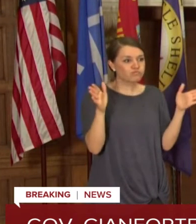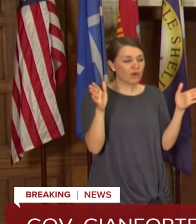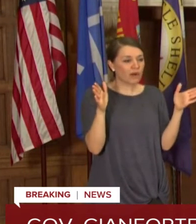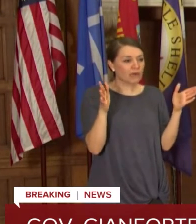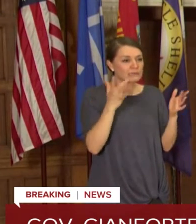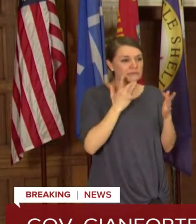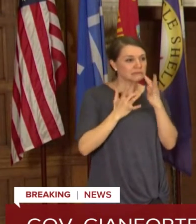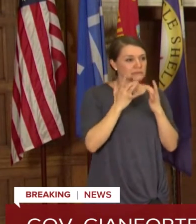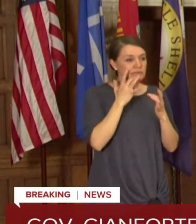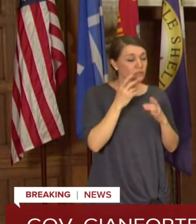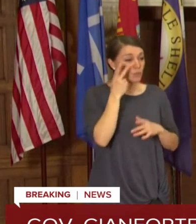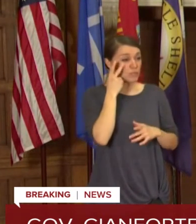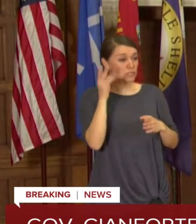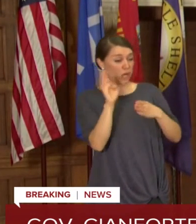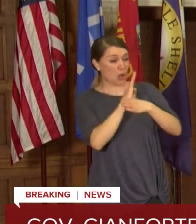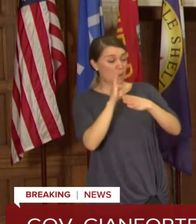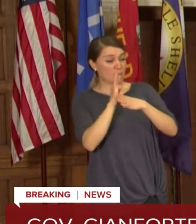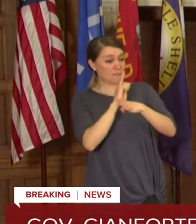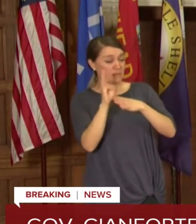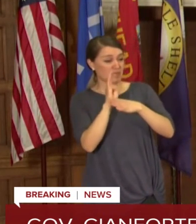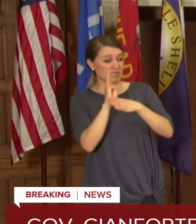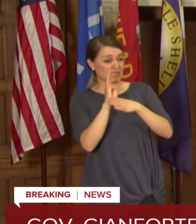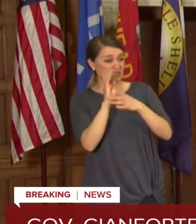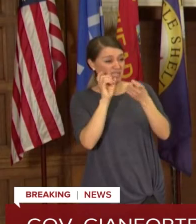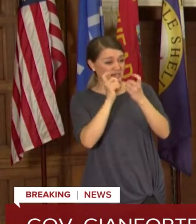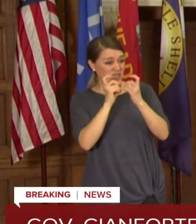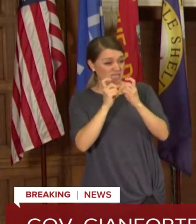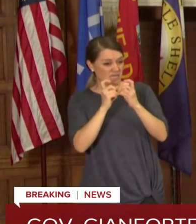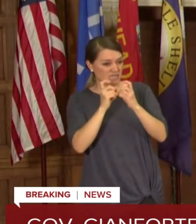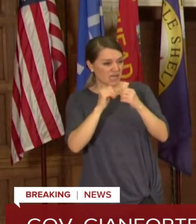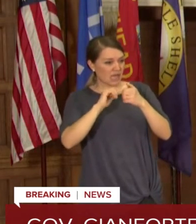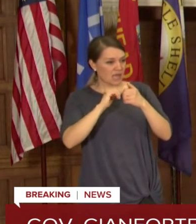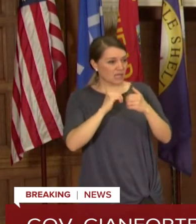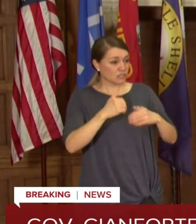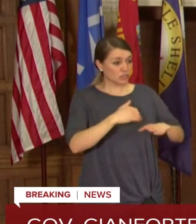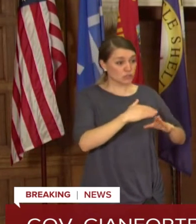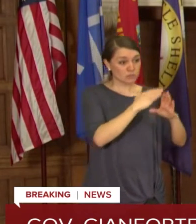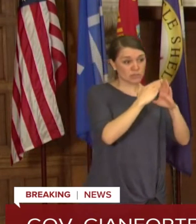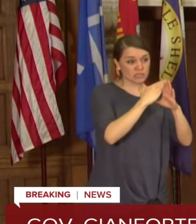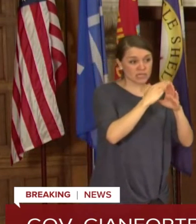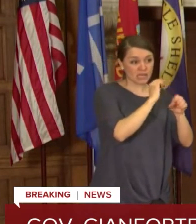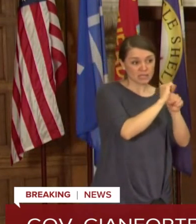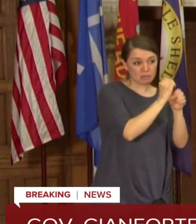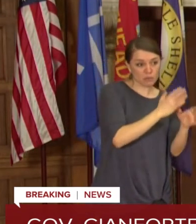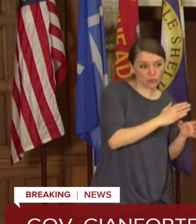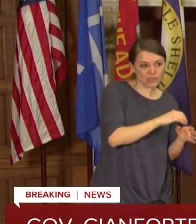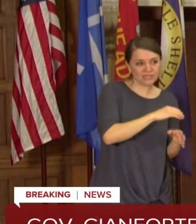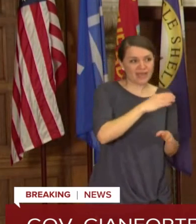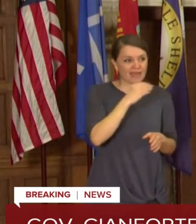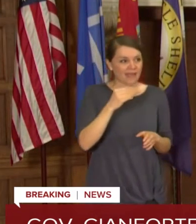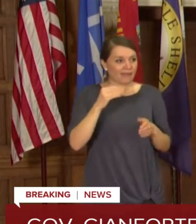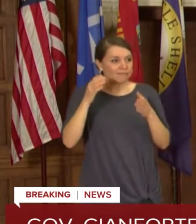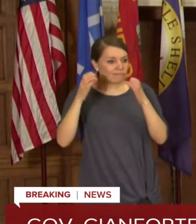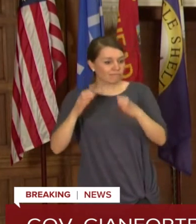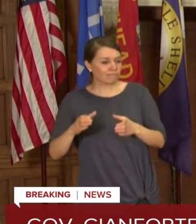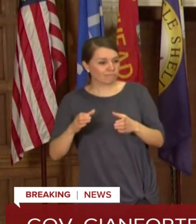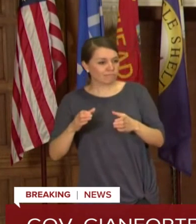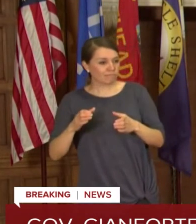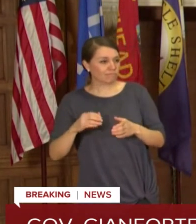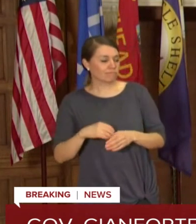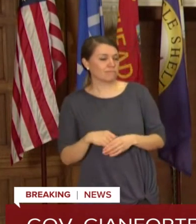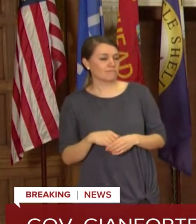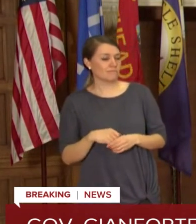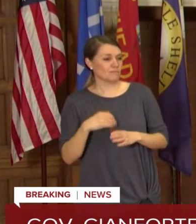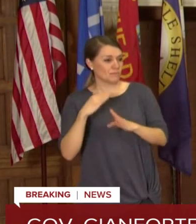saw businesses adapt quickly to protect their employees and their customers by installing